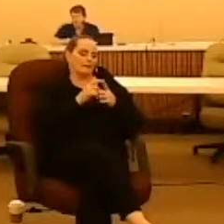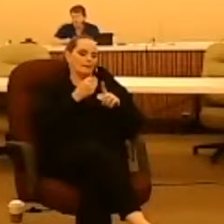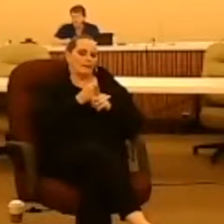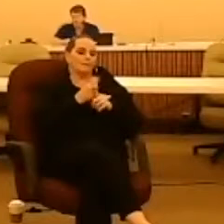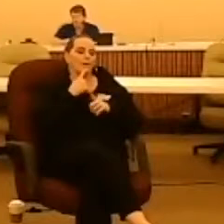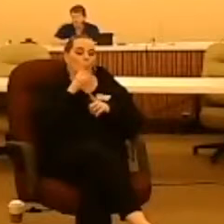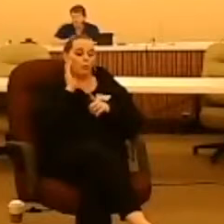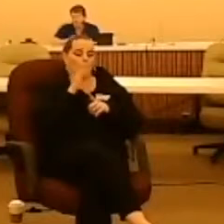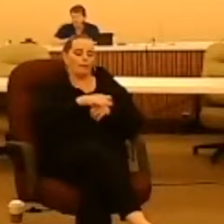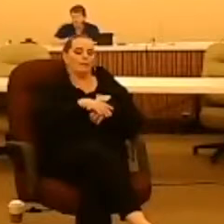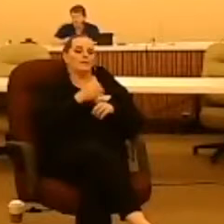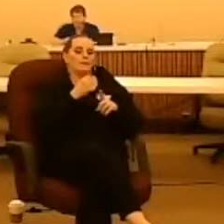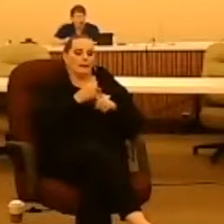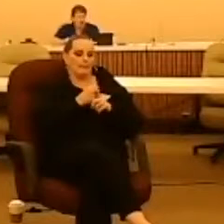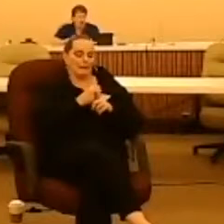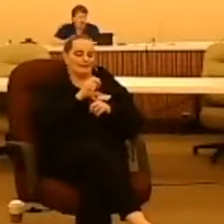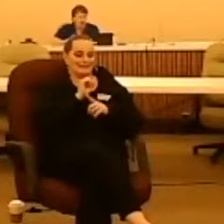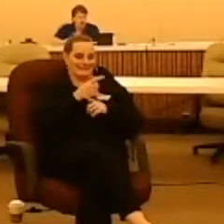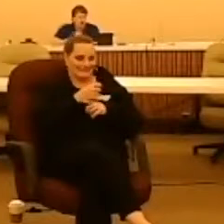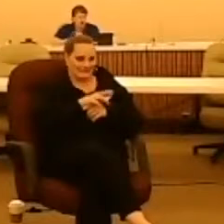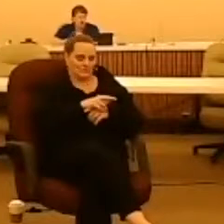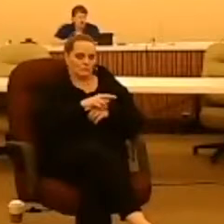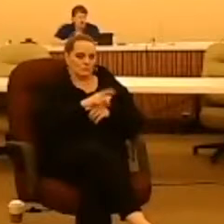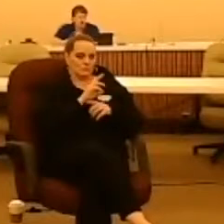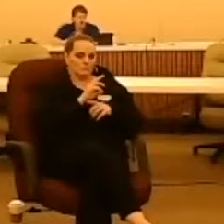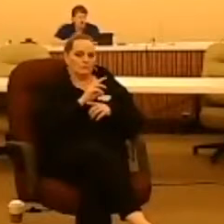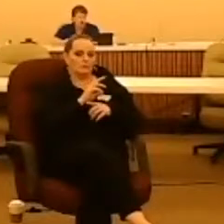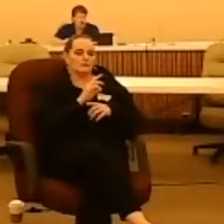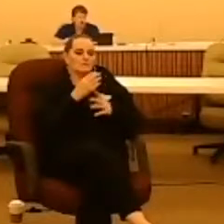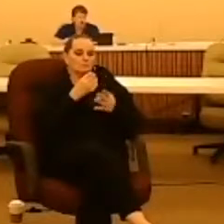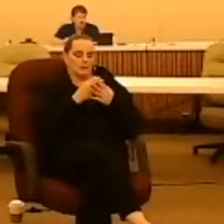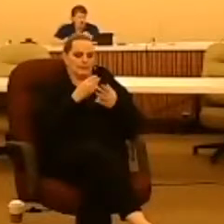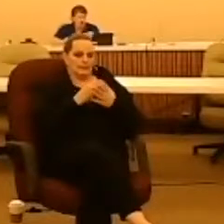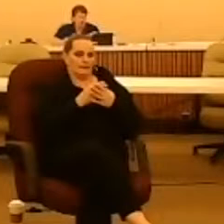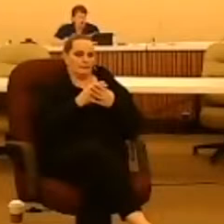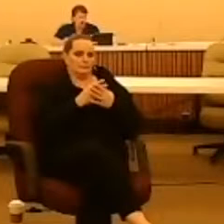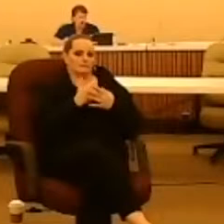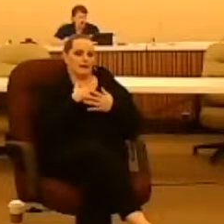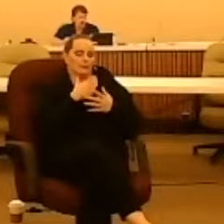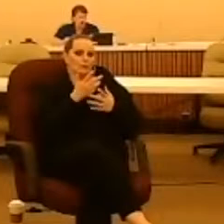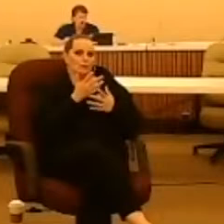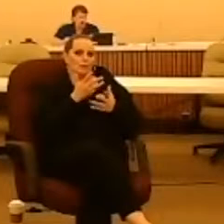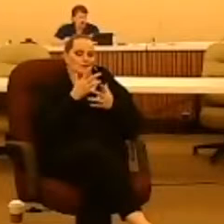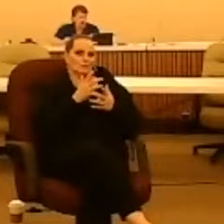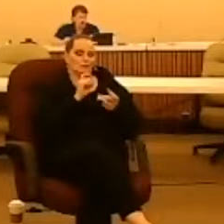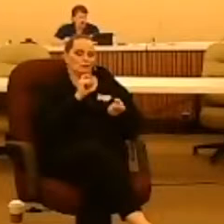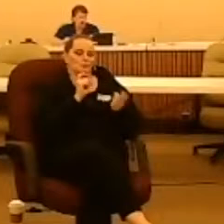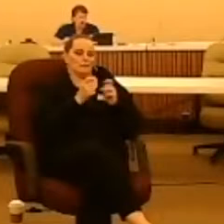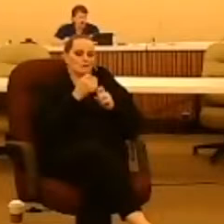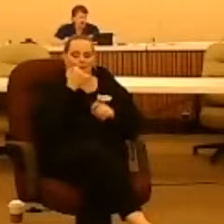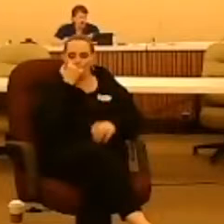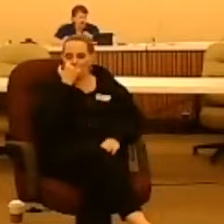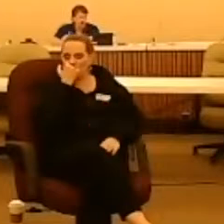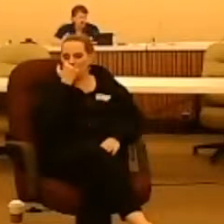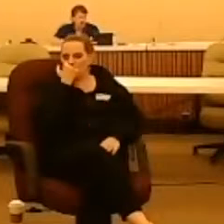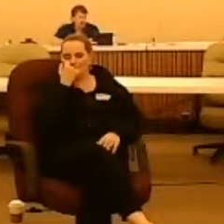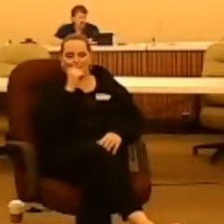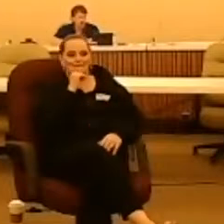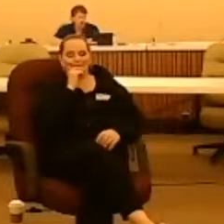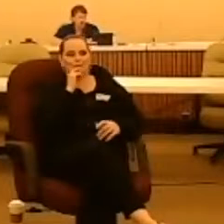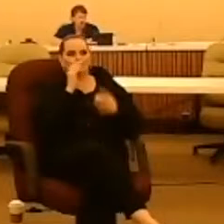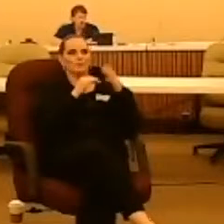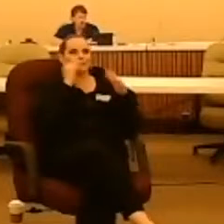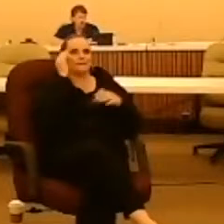will affect the seeker dollar amount. I would want to rephrase this that it's not to exceed